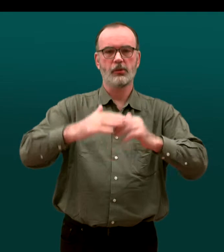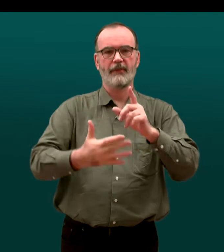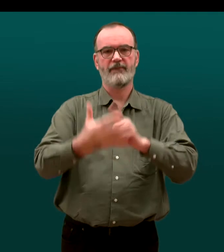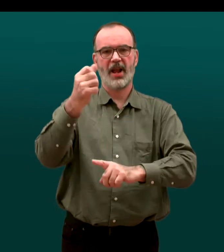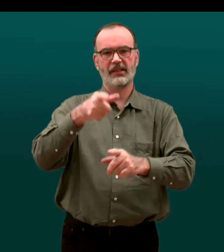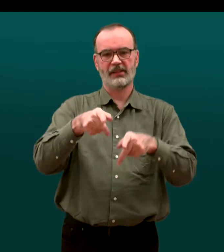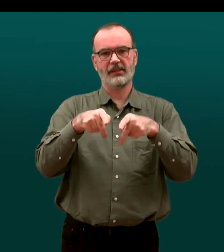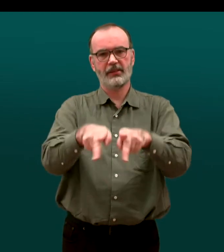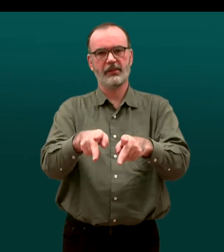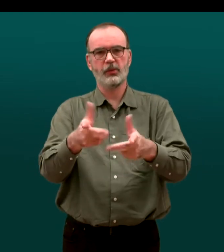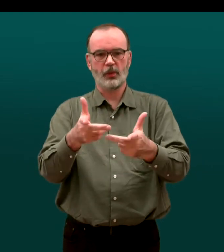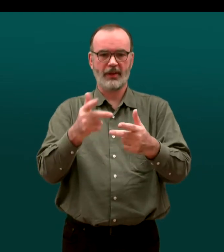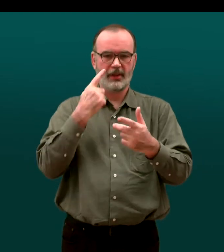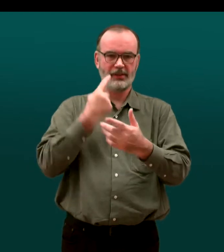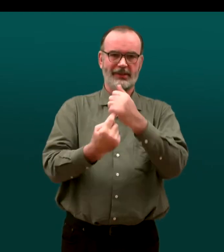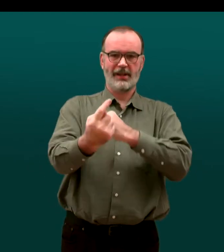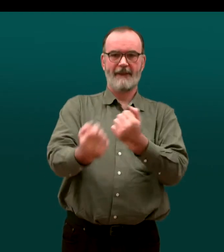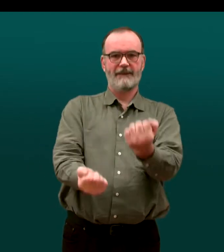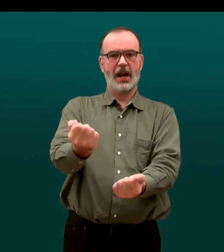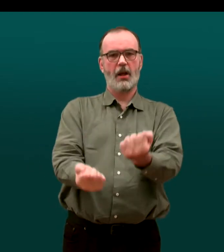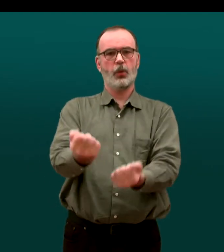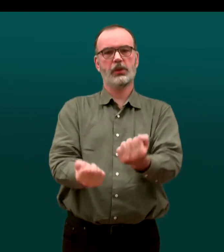We will then build on the findings of a self-evaluation.